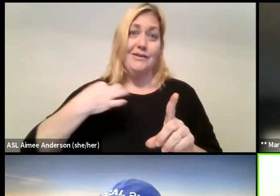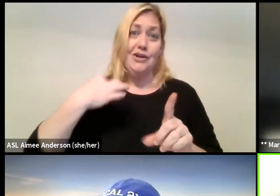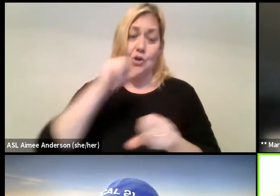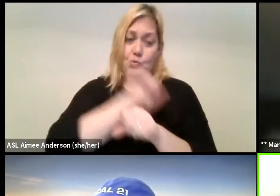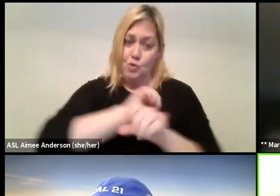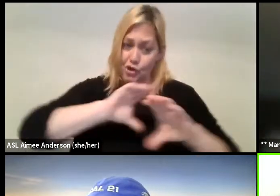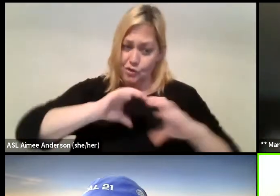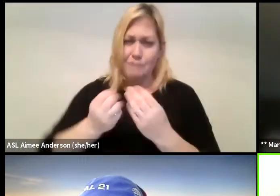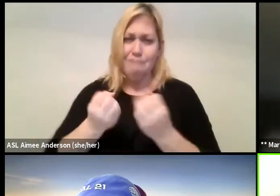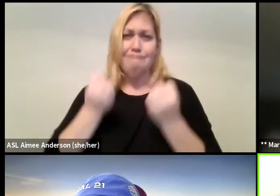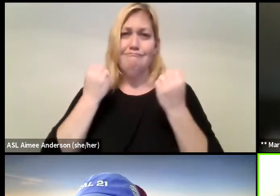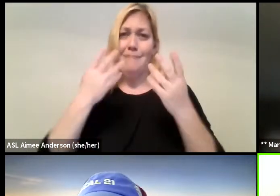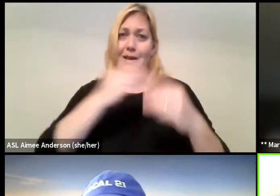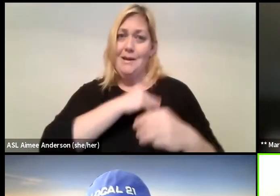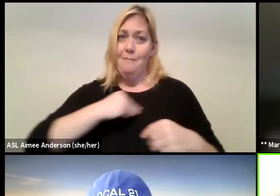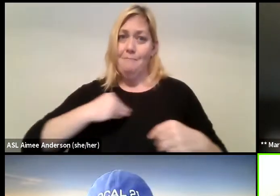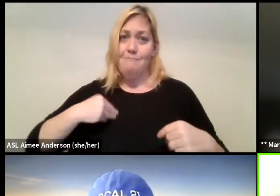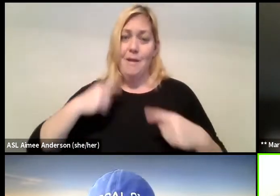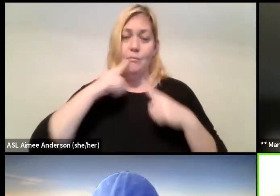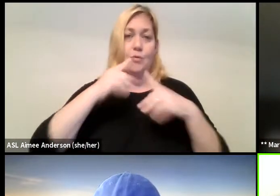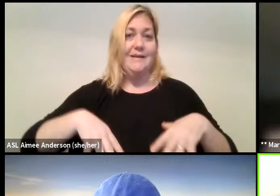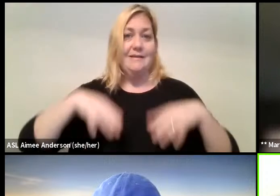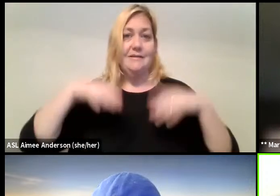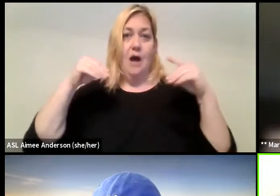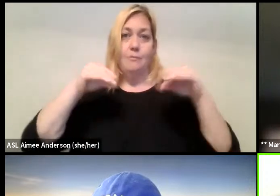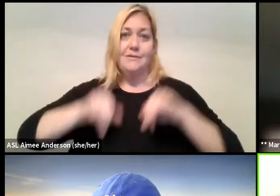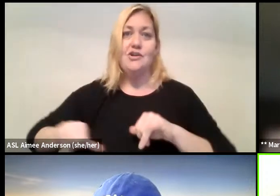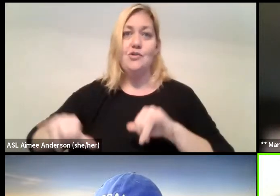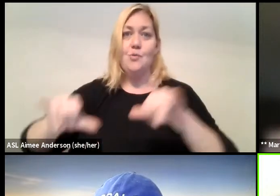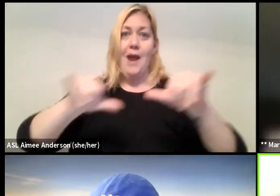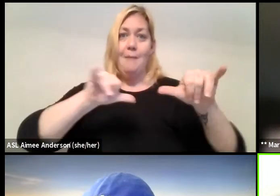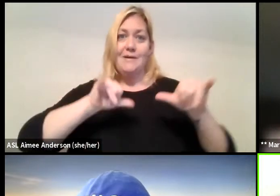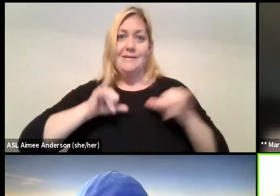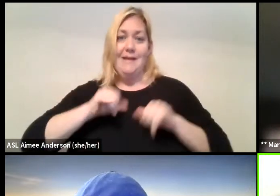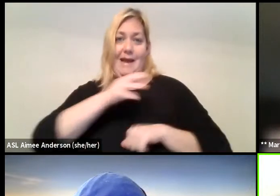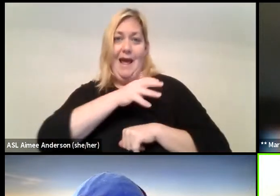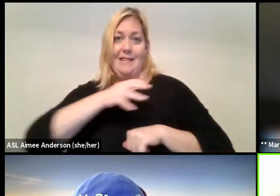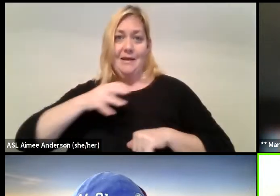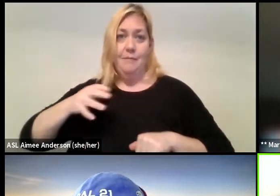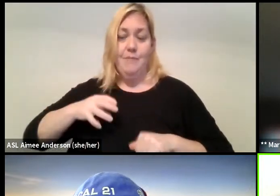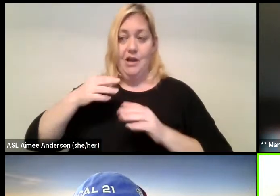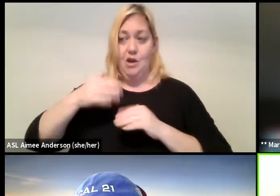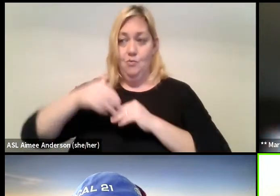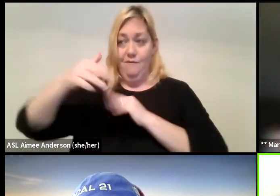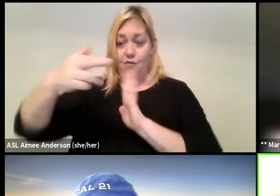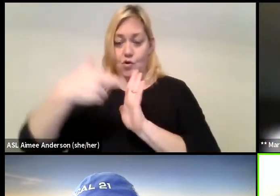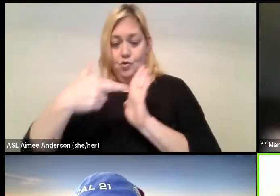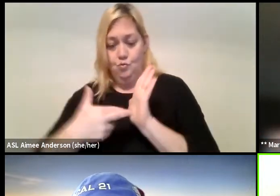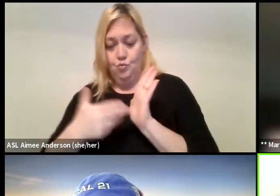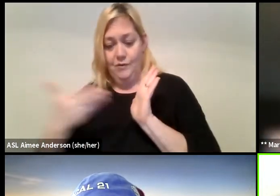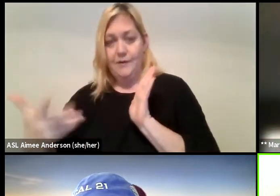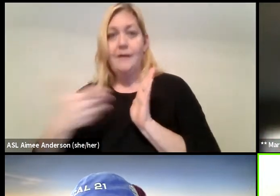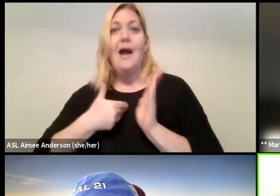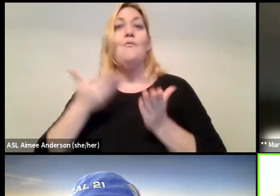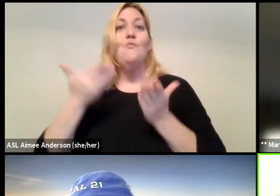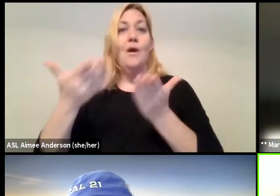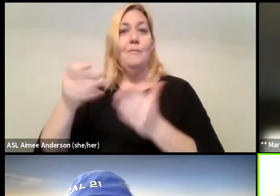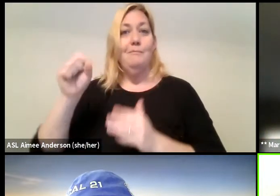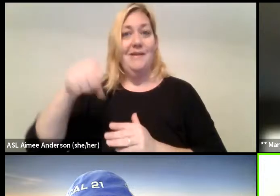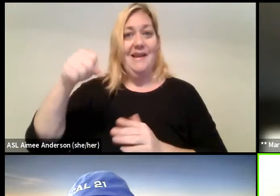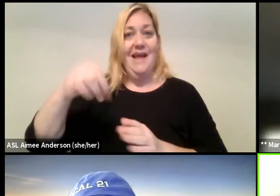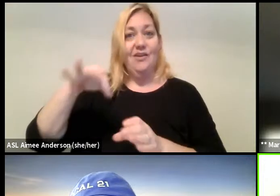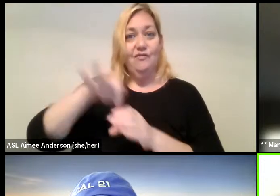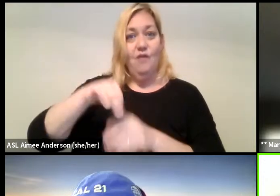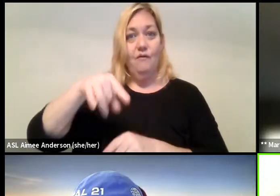dozens of members. It was adopted unanimously at committee and referred to the Rules Committee, and I am recommending a yes vote for